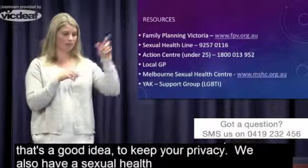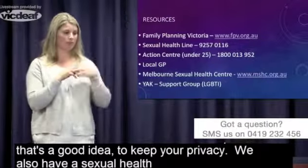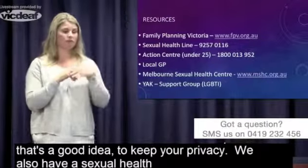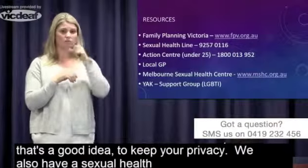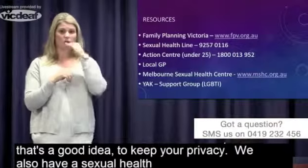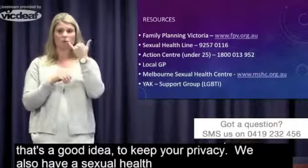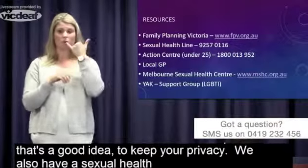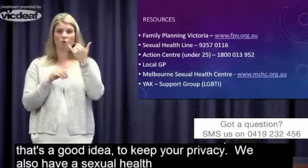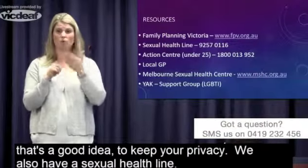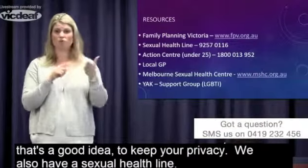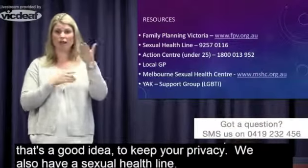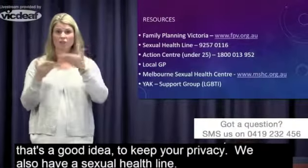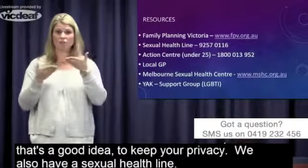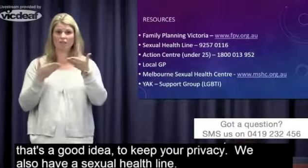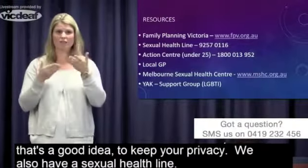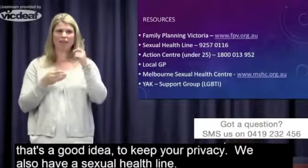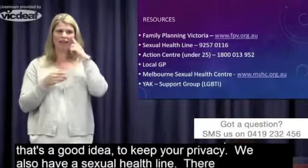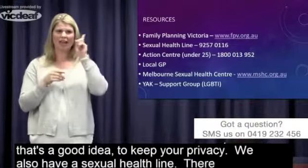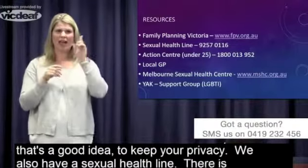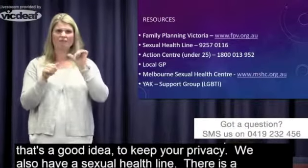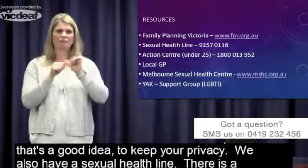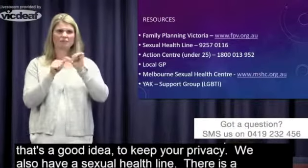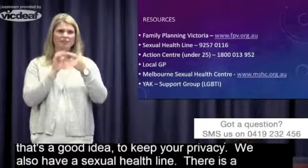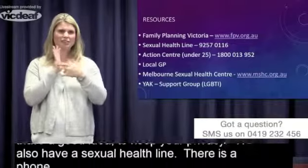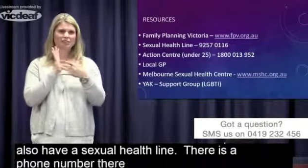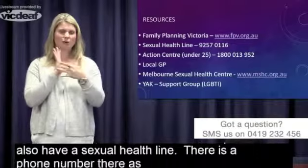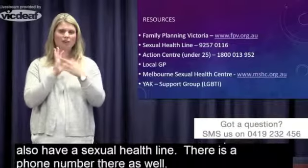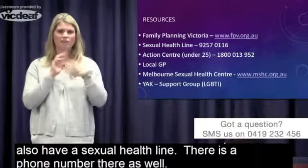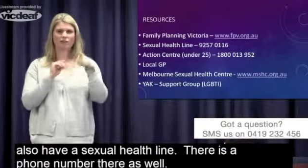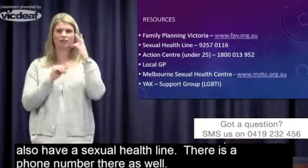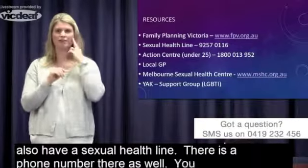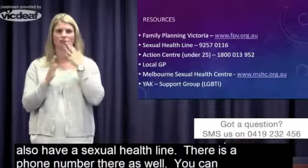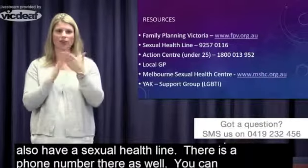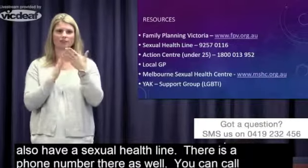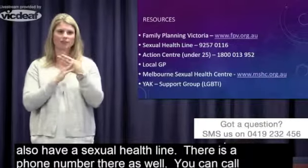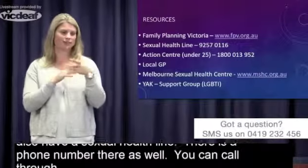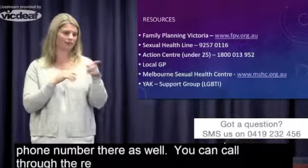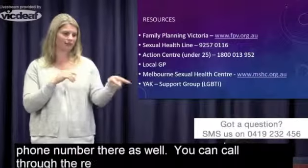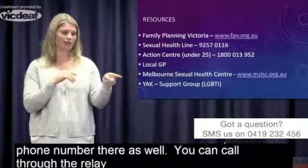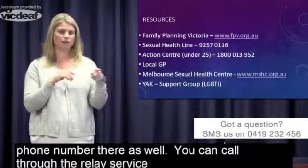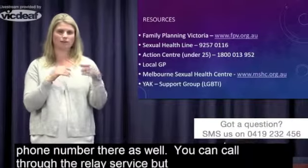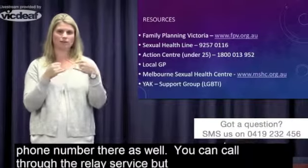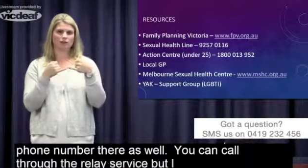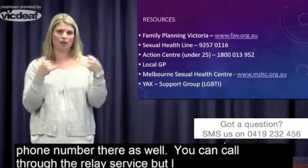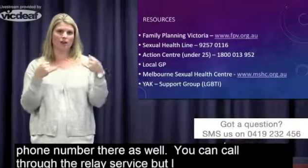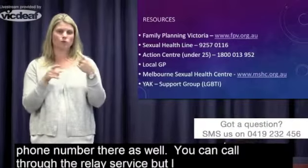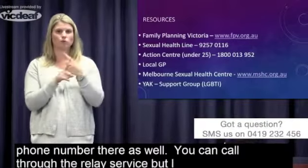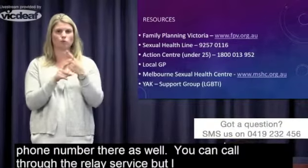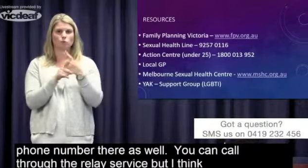And there's a phone number there as well. You can call through the relay service, but I think now there's such great technology